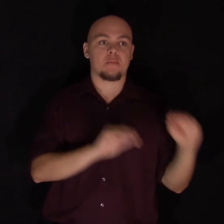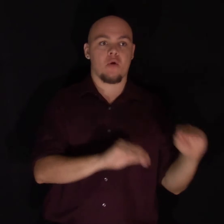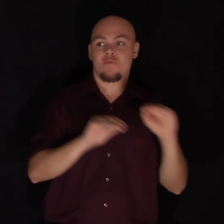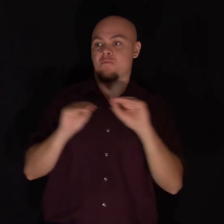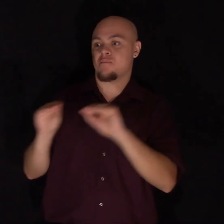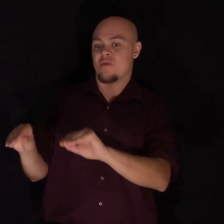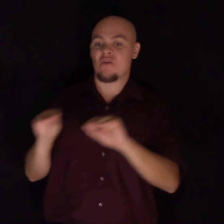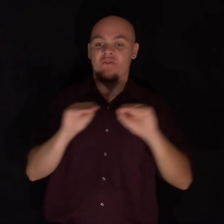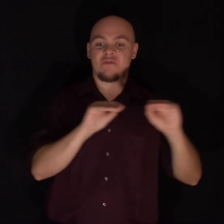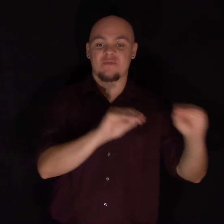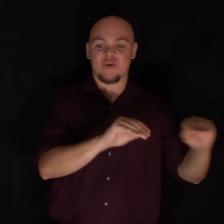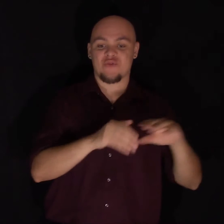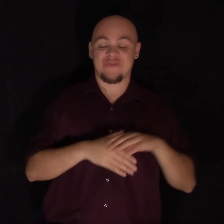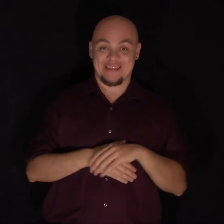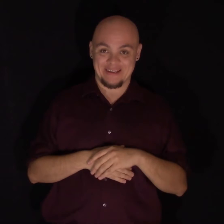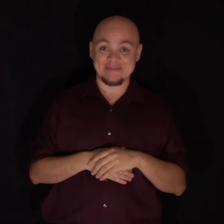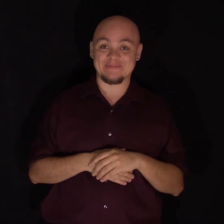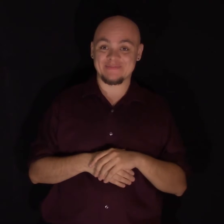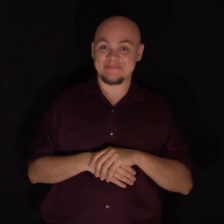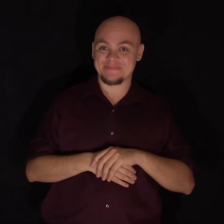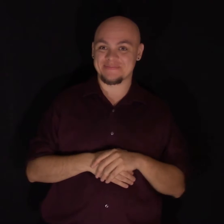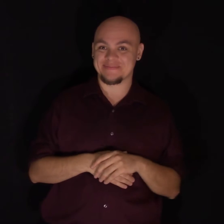apartment.